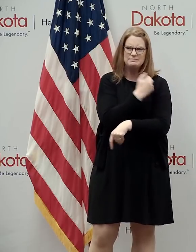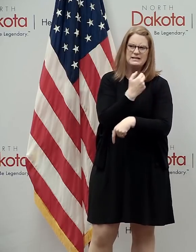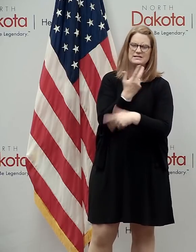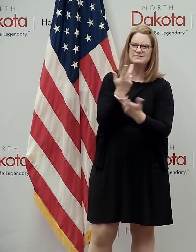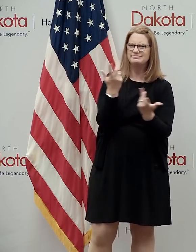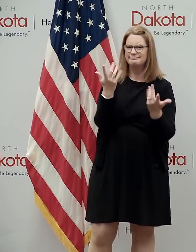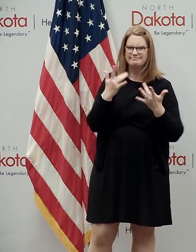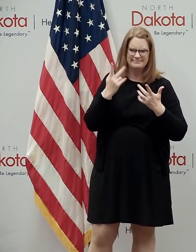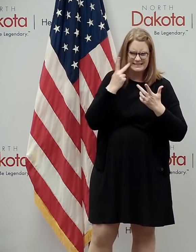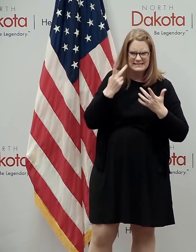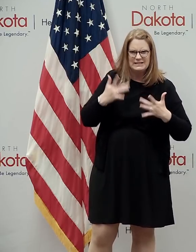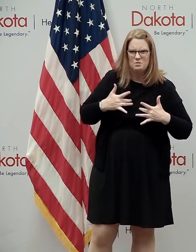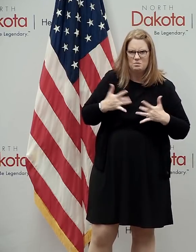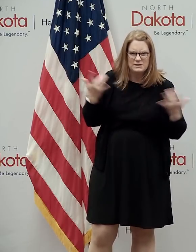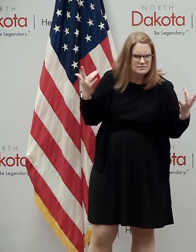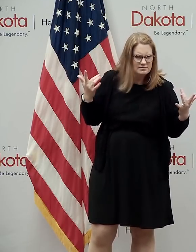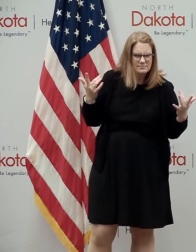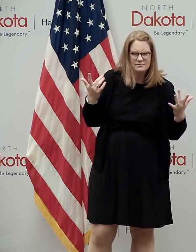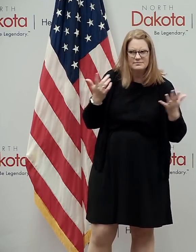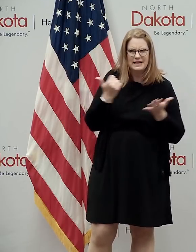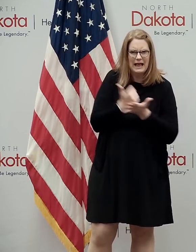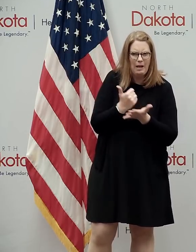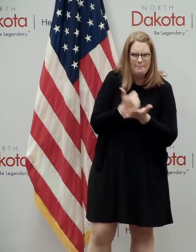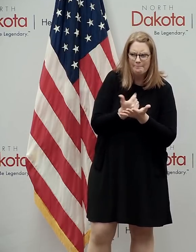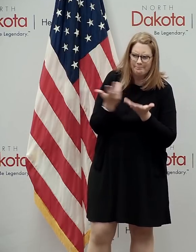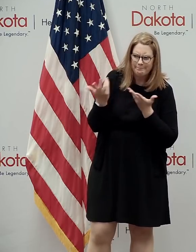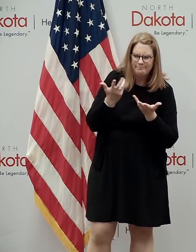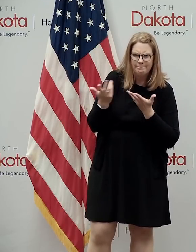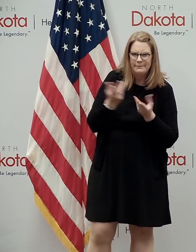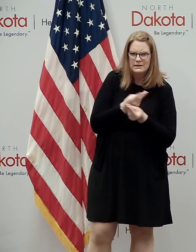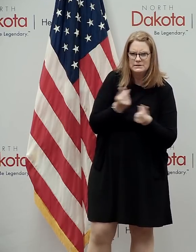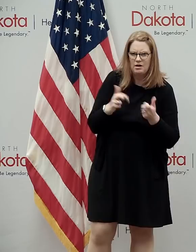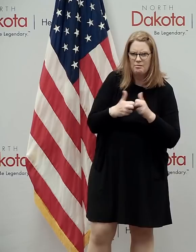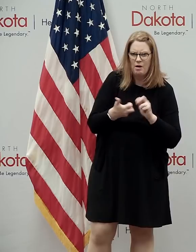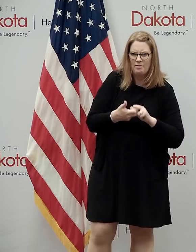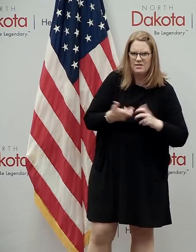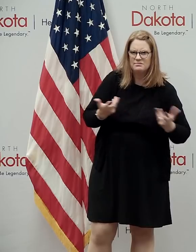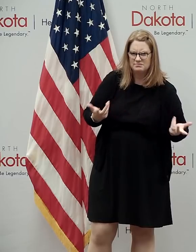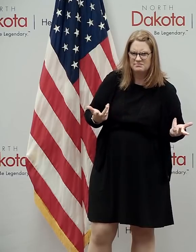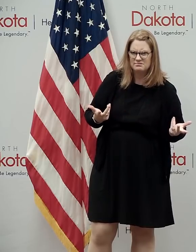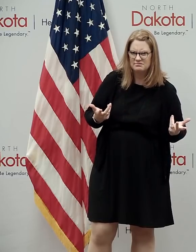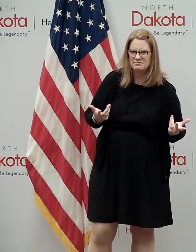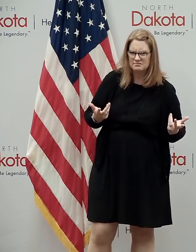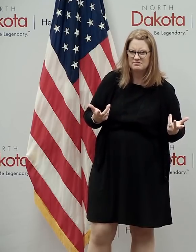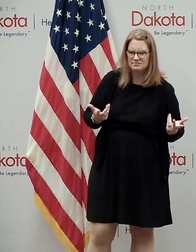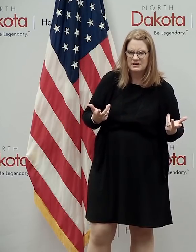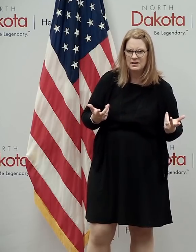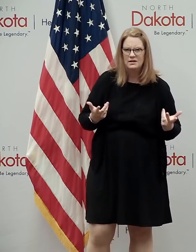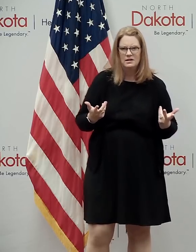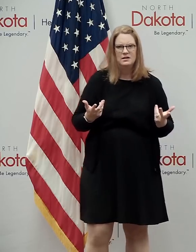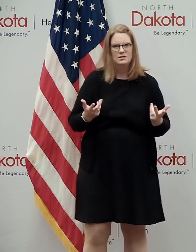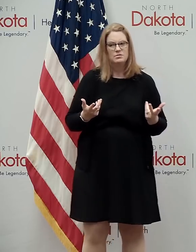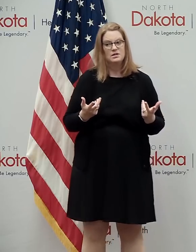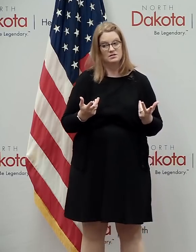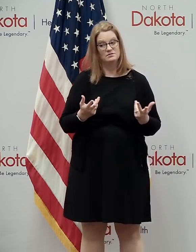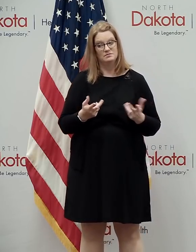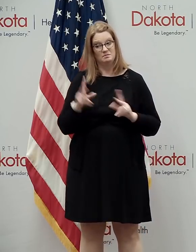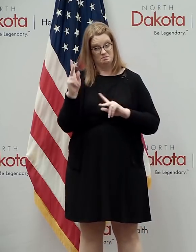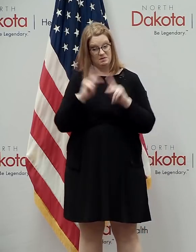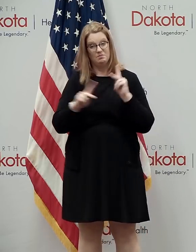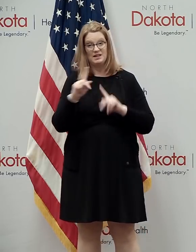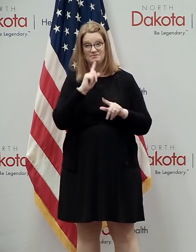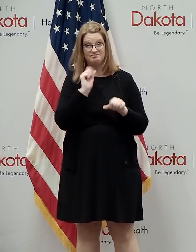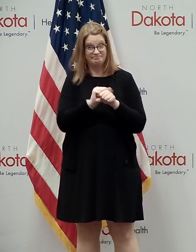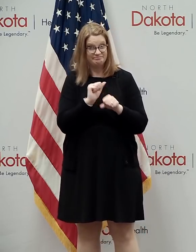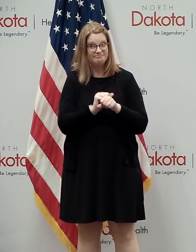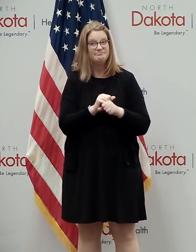out if there are things that we can do working together to try to solve this problem, because we do have verified reports of